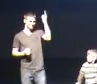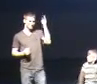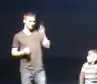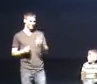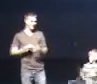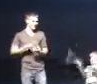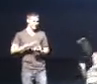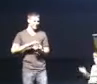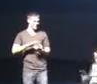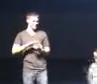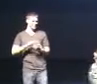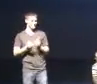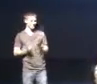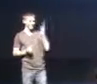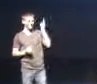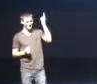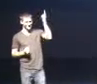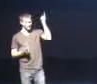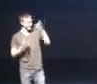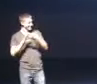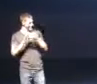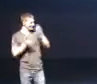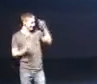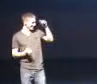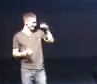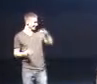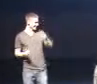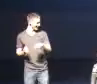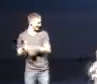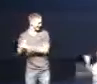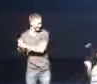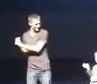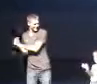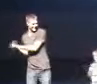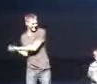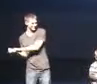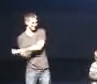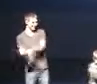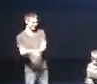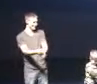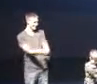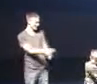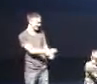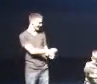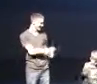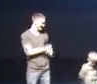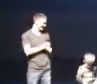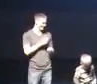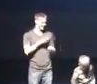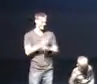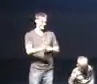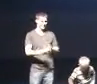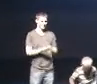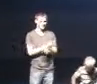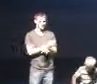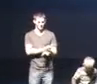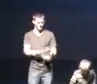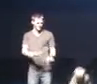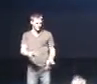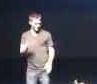ball, the ball goes up and the ball comes down, swings his bat all the way around. The world's so still